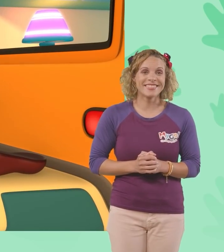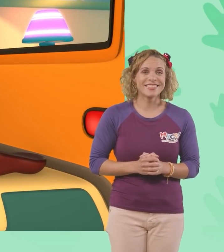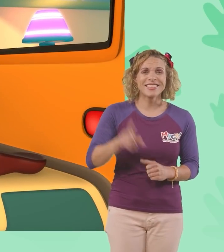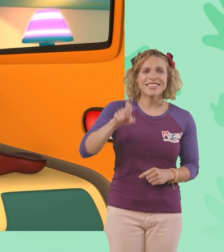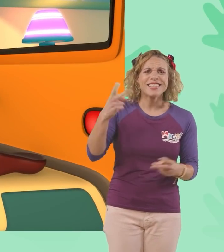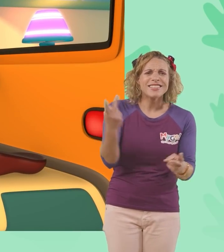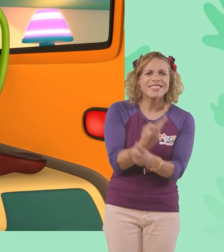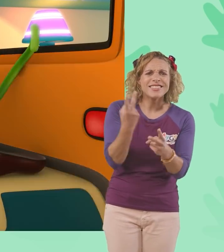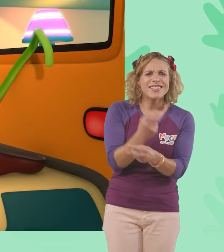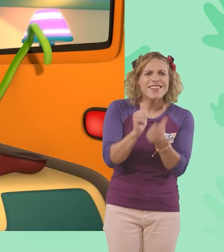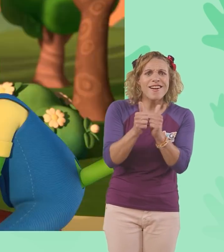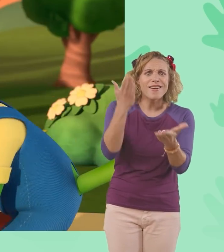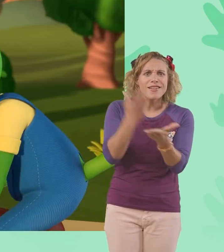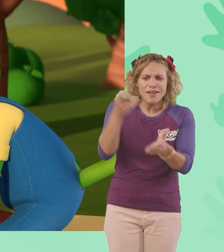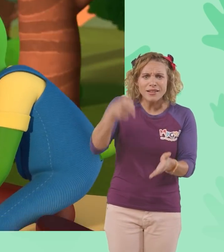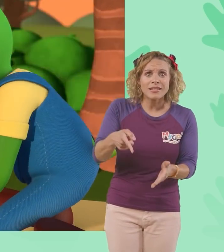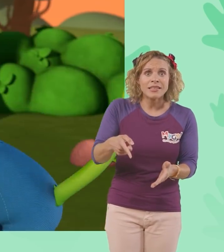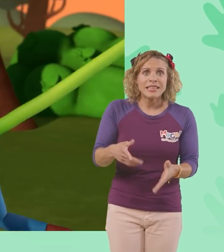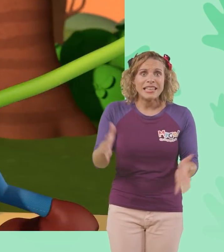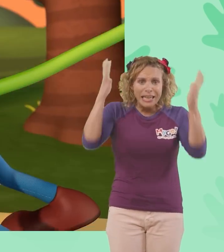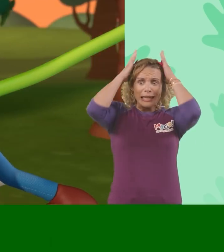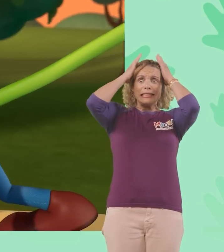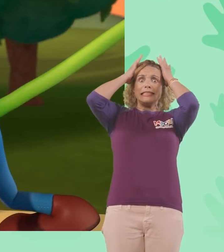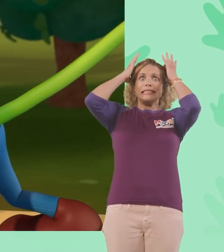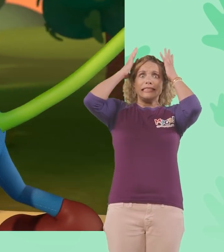There must be a way to stop this!